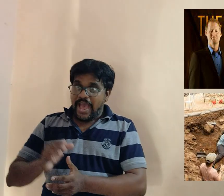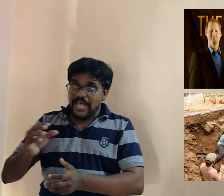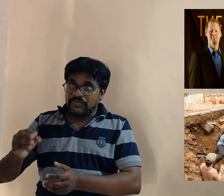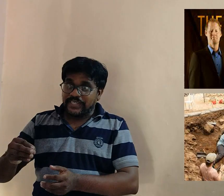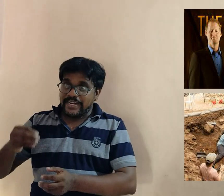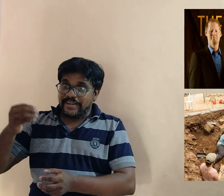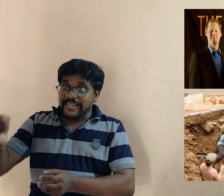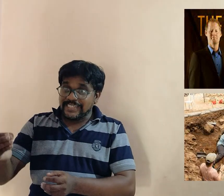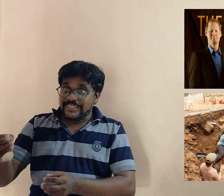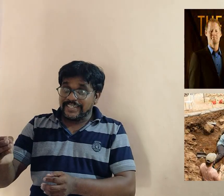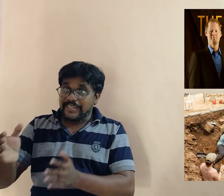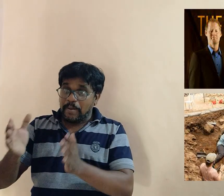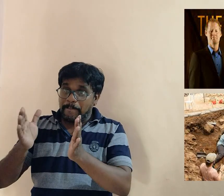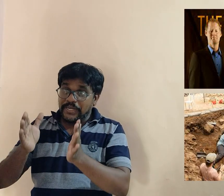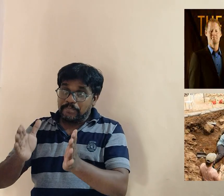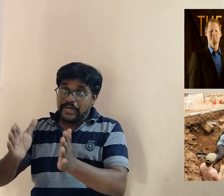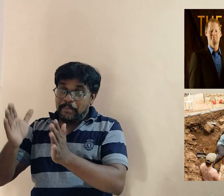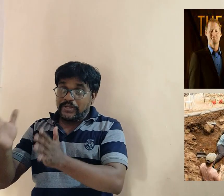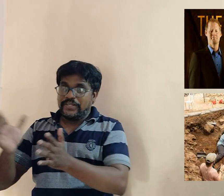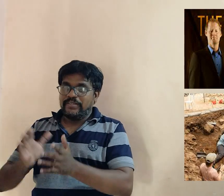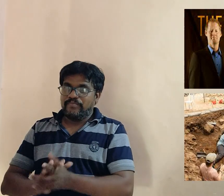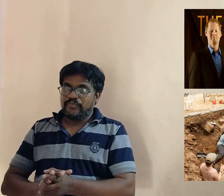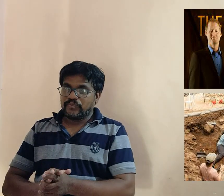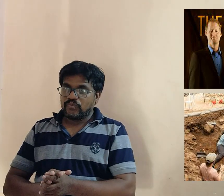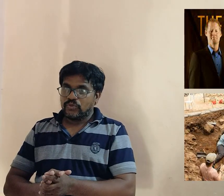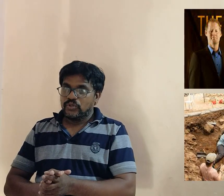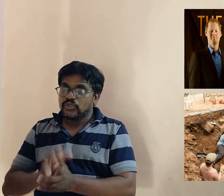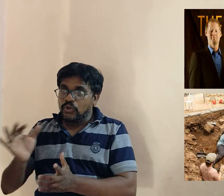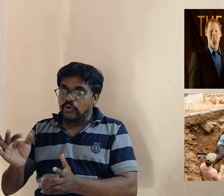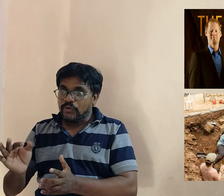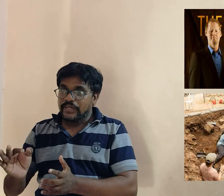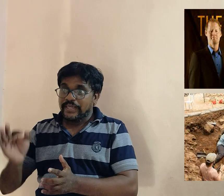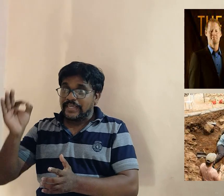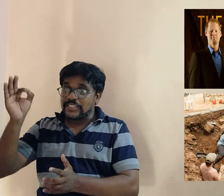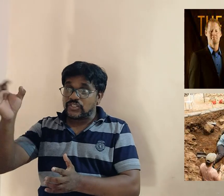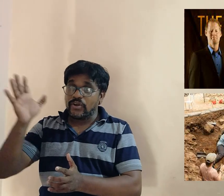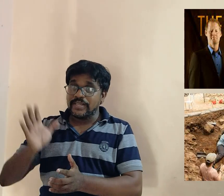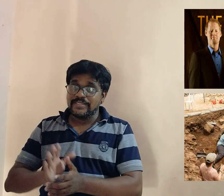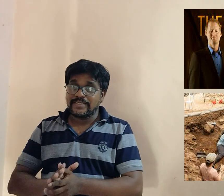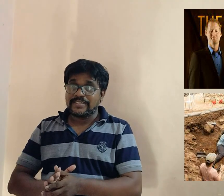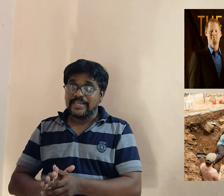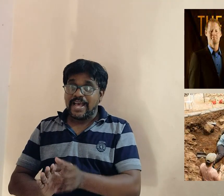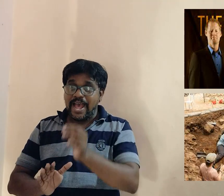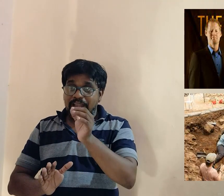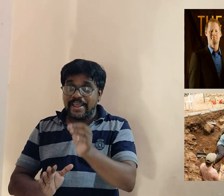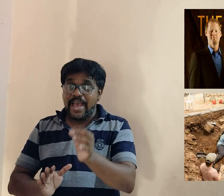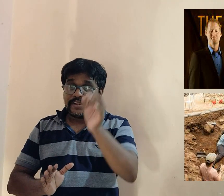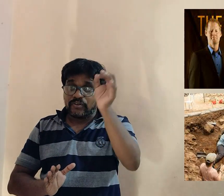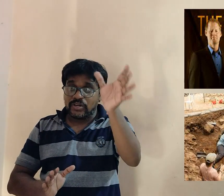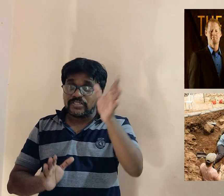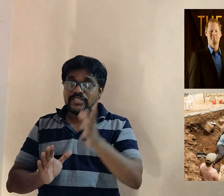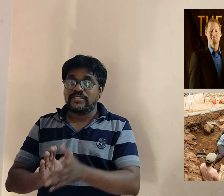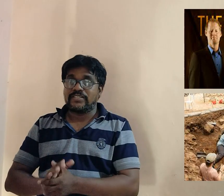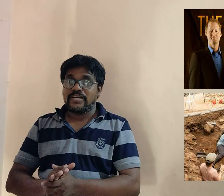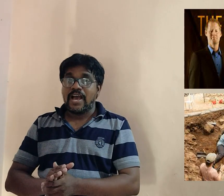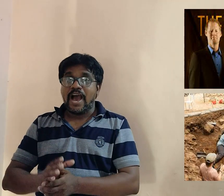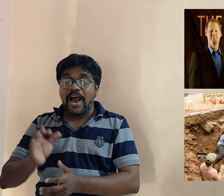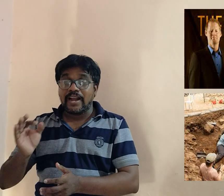as we can reconstruct bit by bit. So, historians and archaeologists are